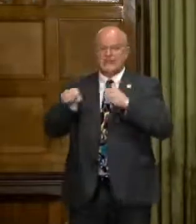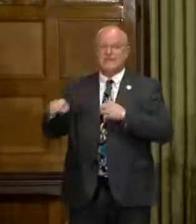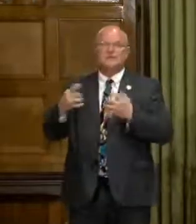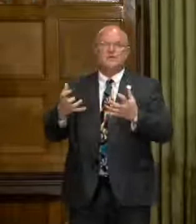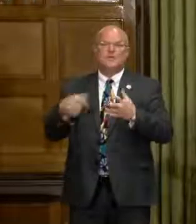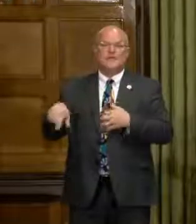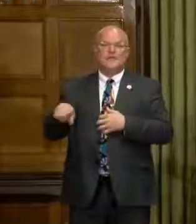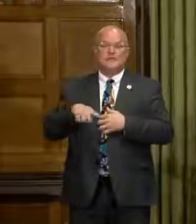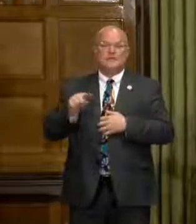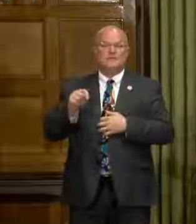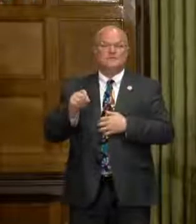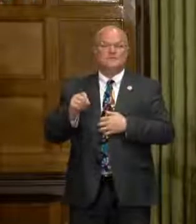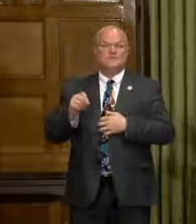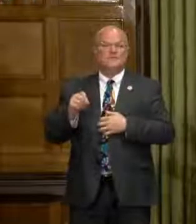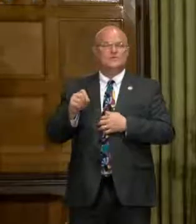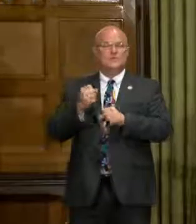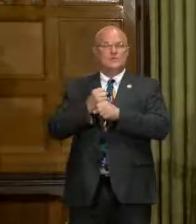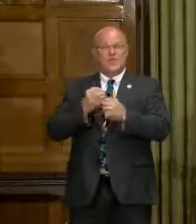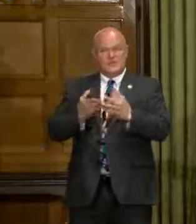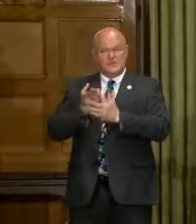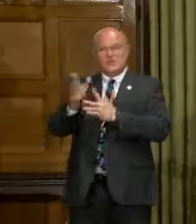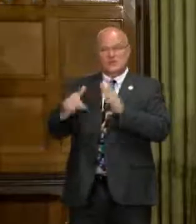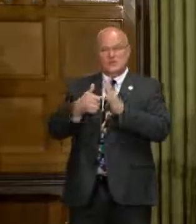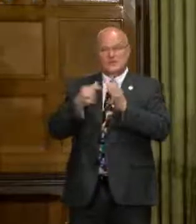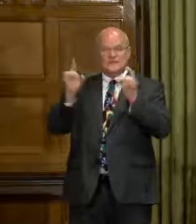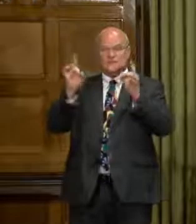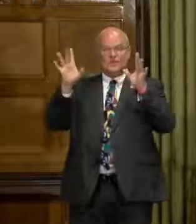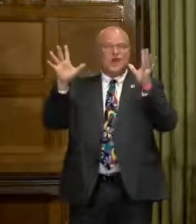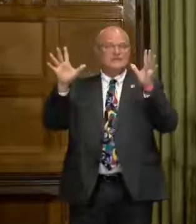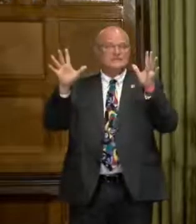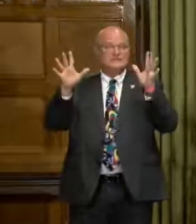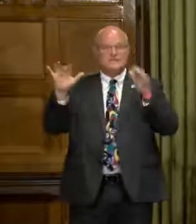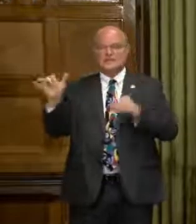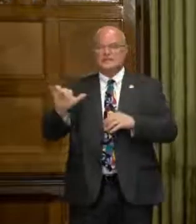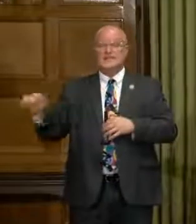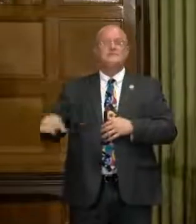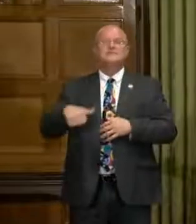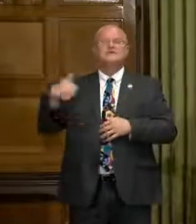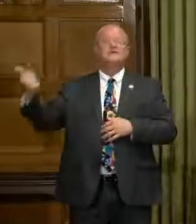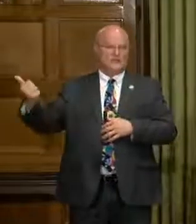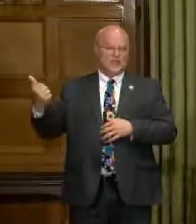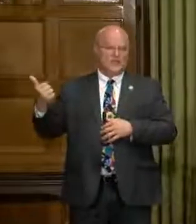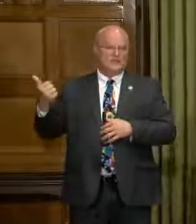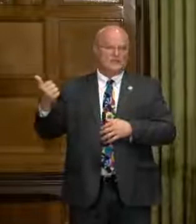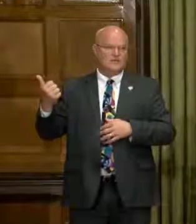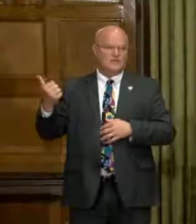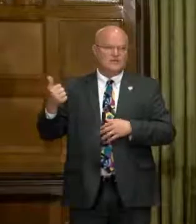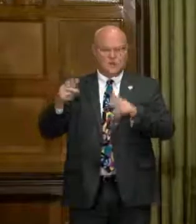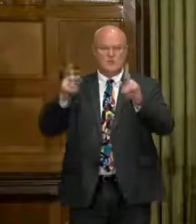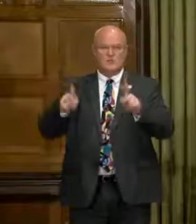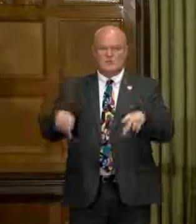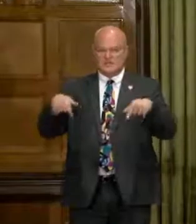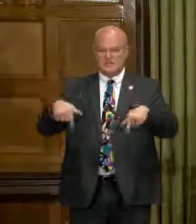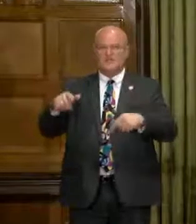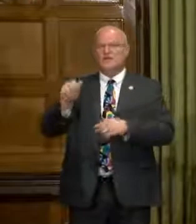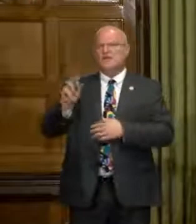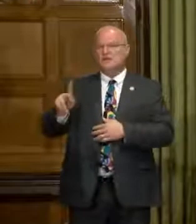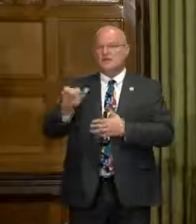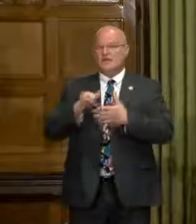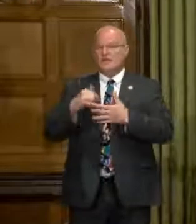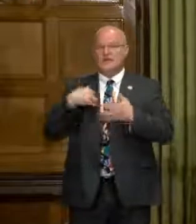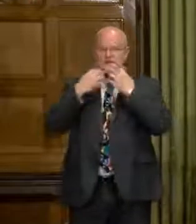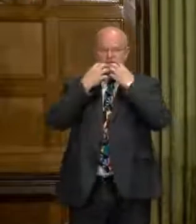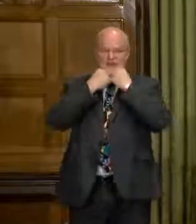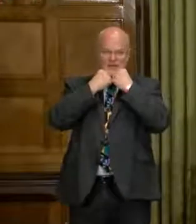We want them to make through this crisis the same as every other person in Arkansas that we